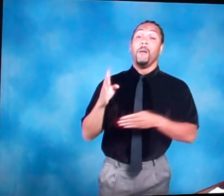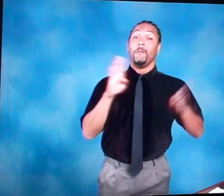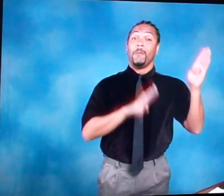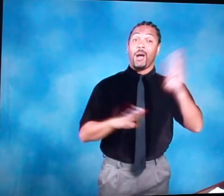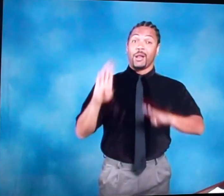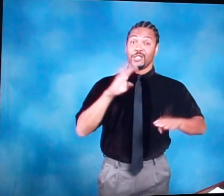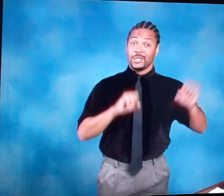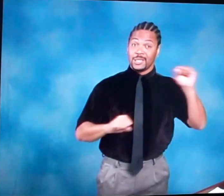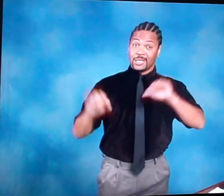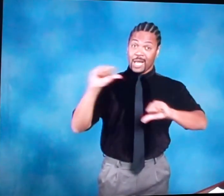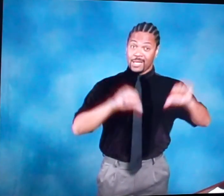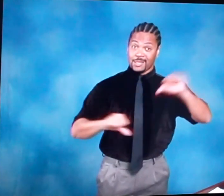astronomy,